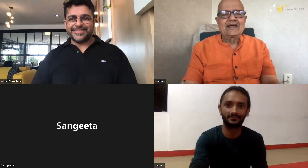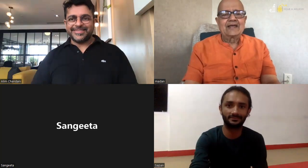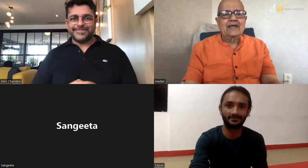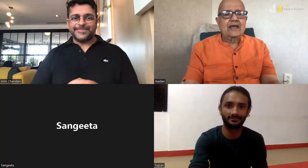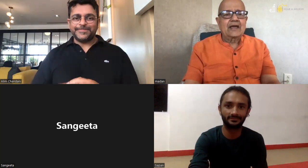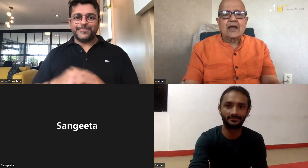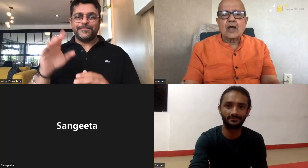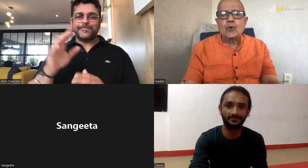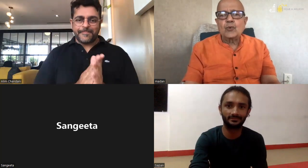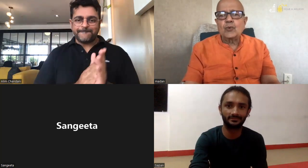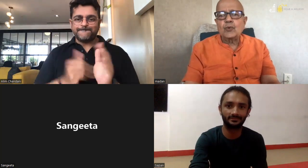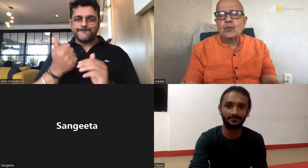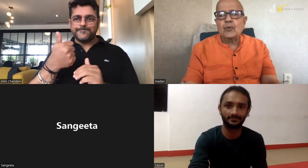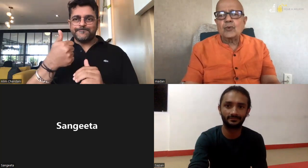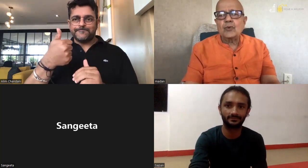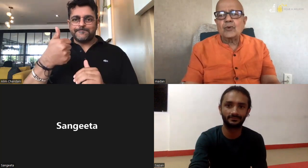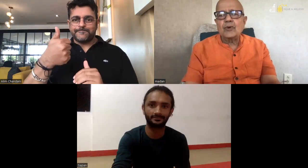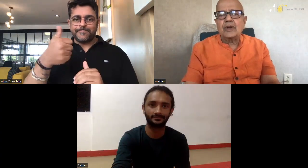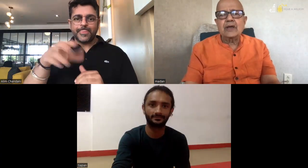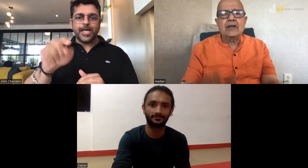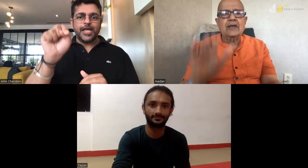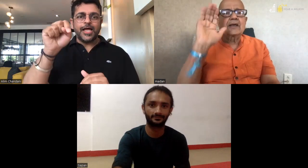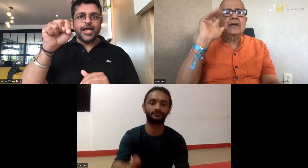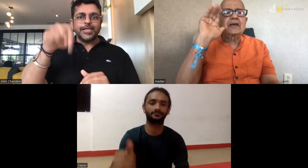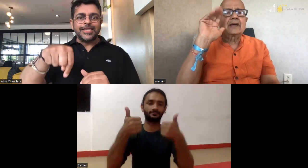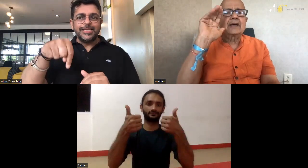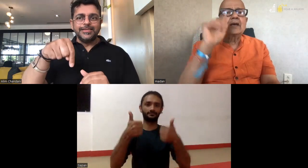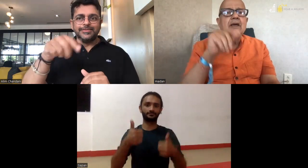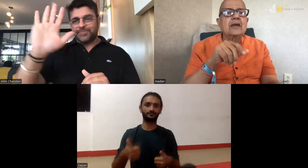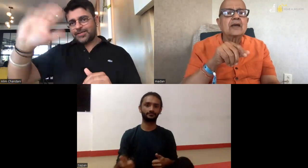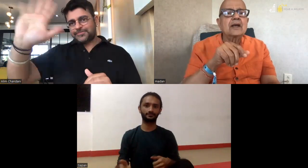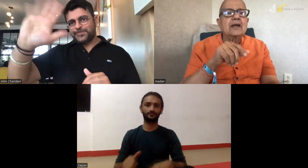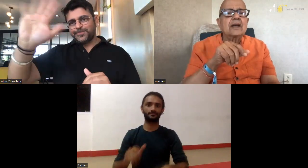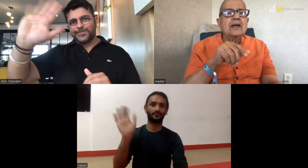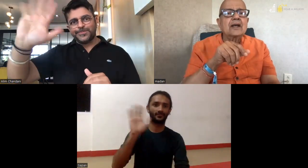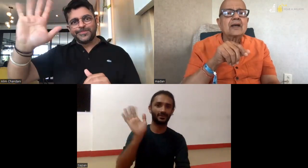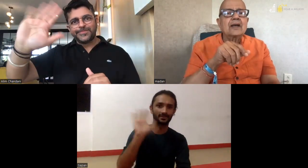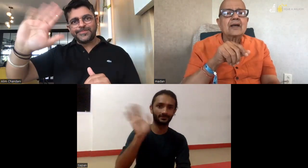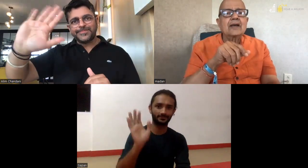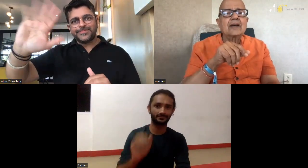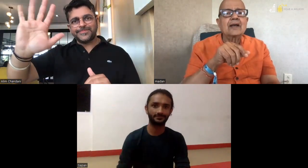So, my name is Sangeeta, and this is my sign.